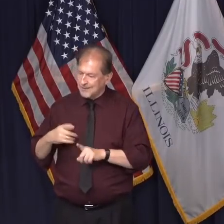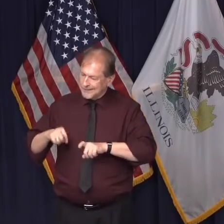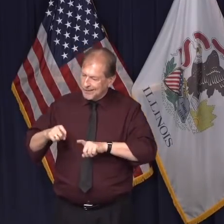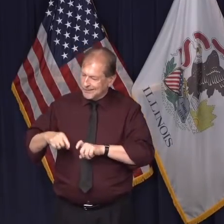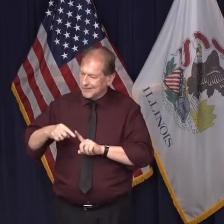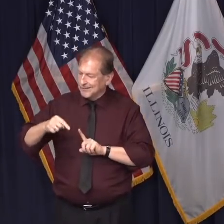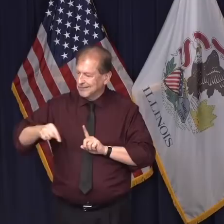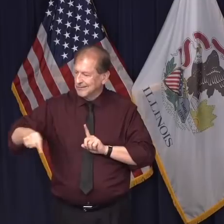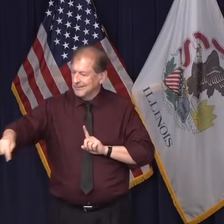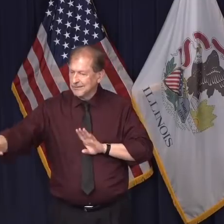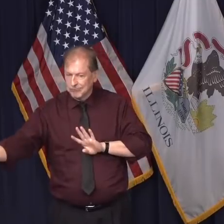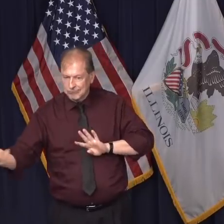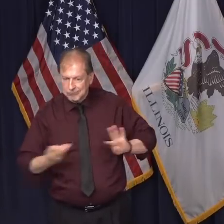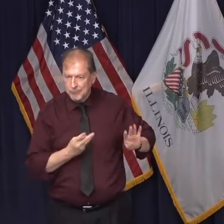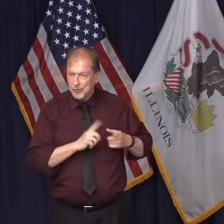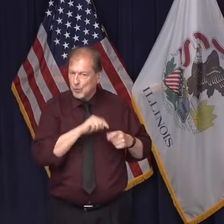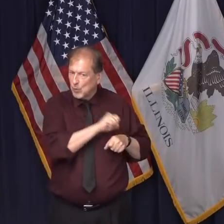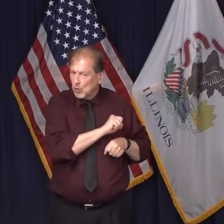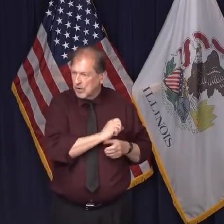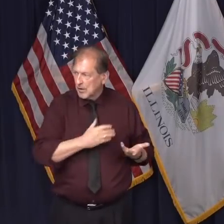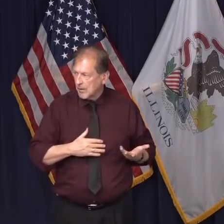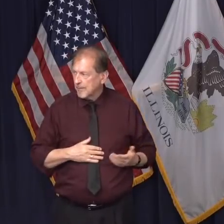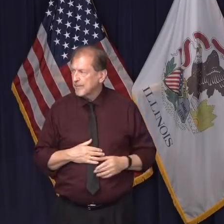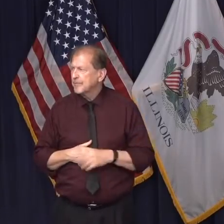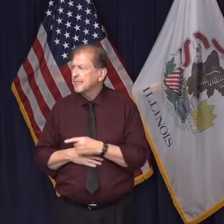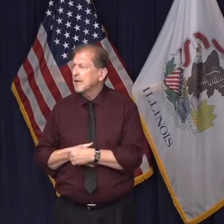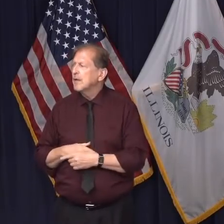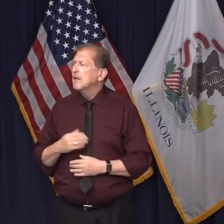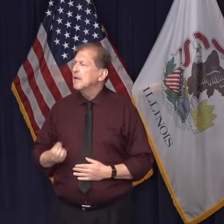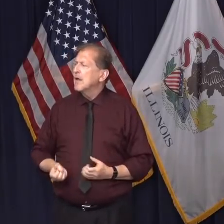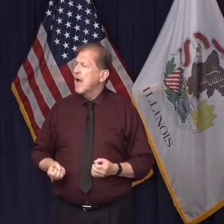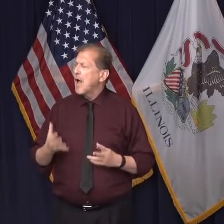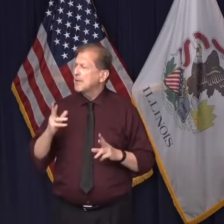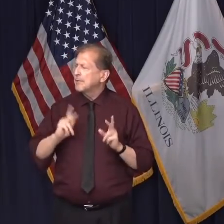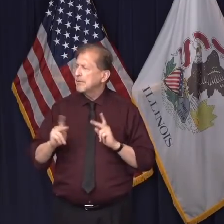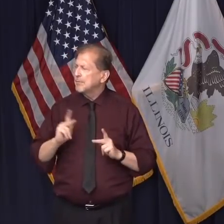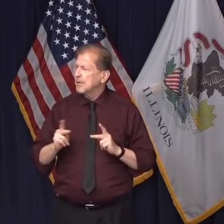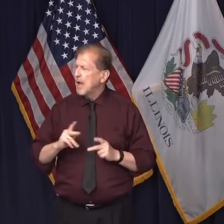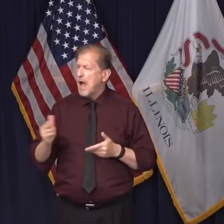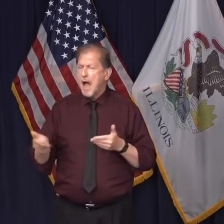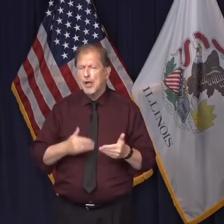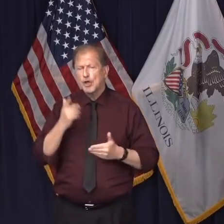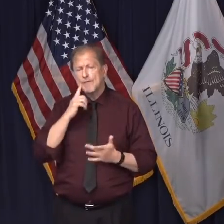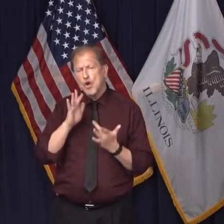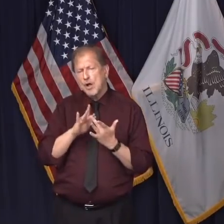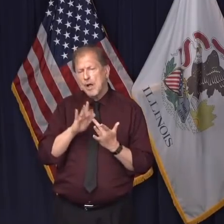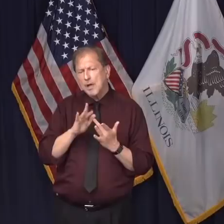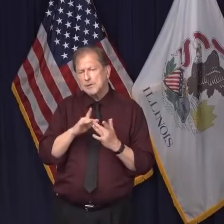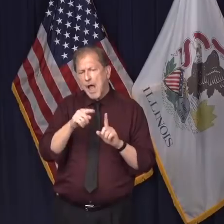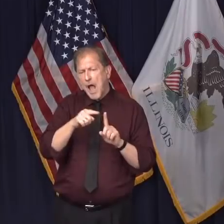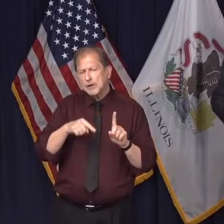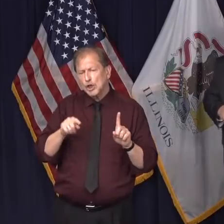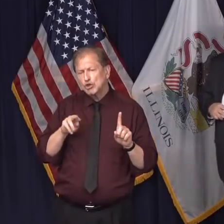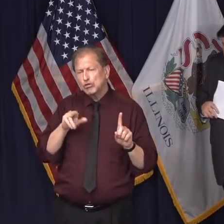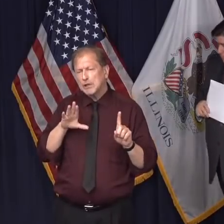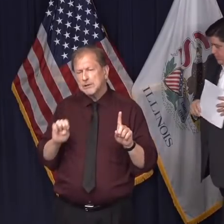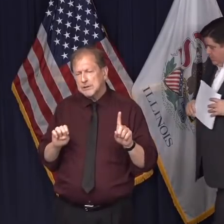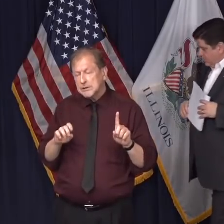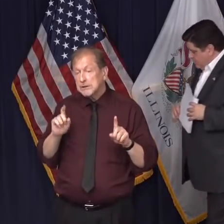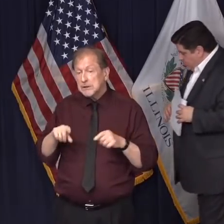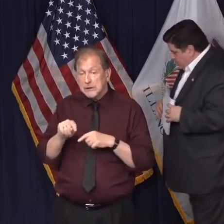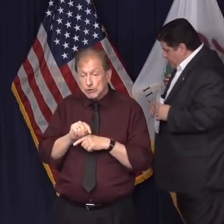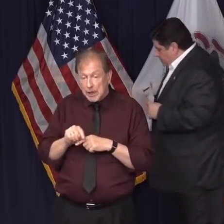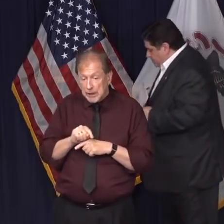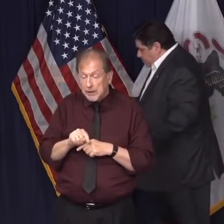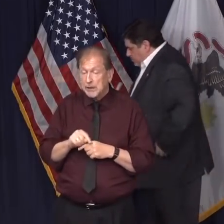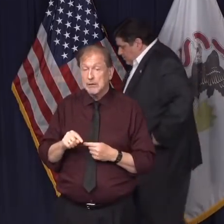have the testing available to them. And then for Dr. Ezike, how many people have been hired for contact tracing? How long will it take for them to be trained? Will the